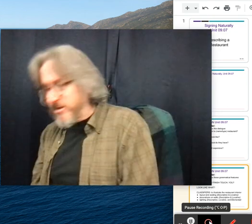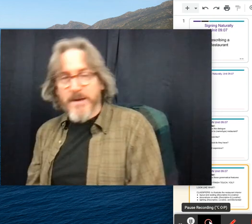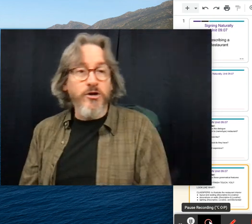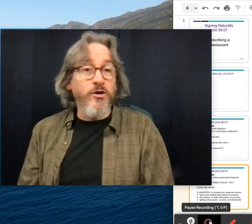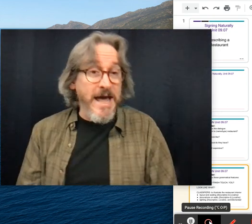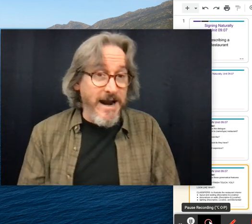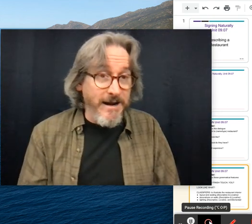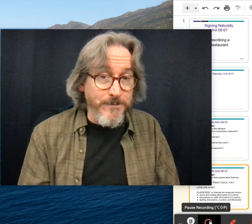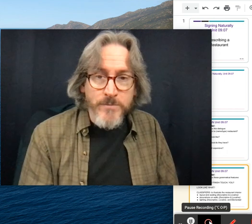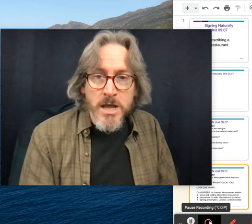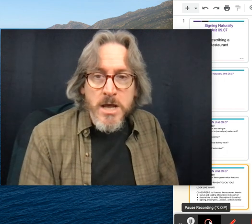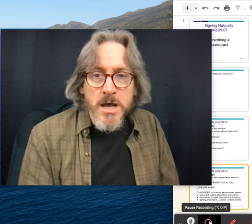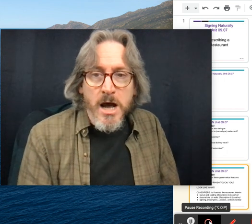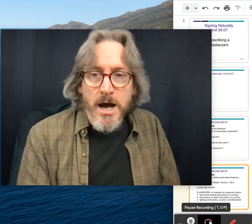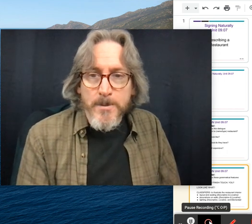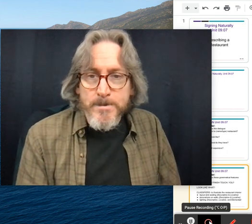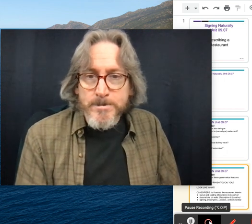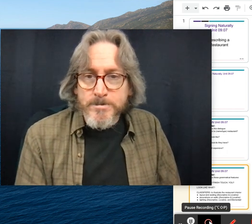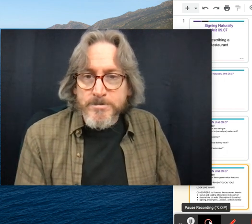the better you'll get at it.